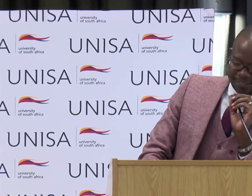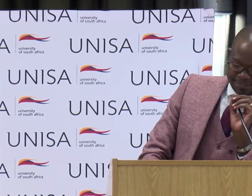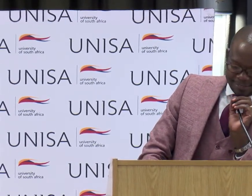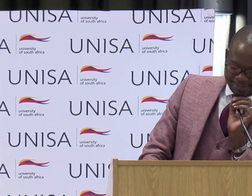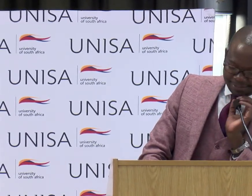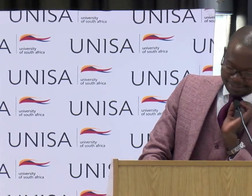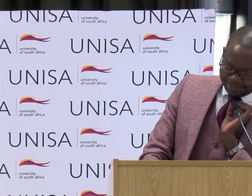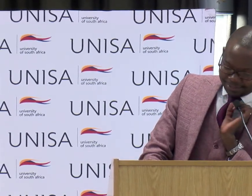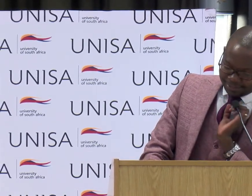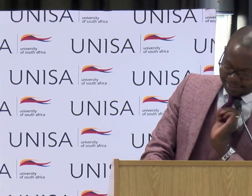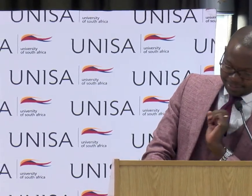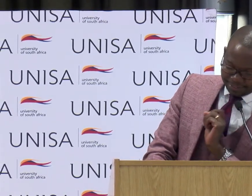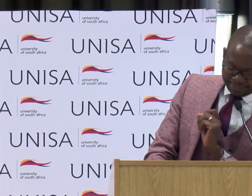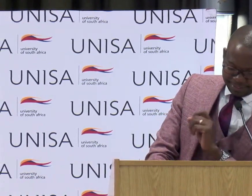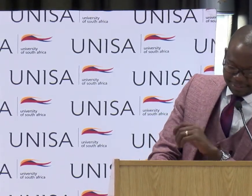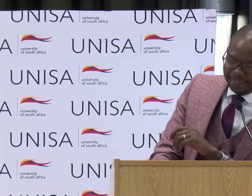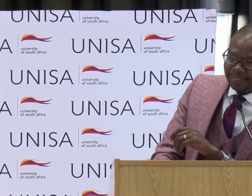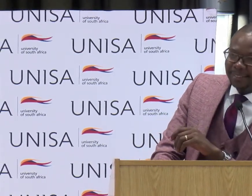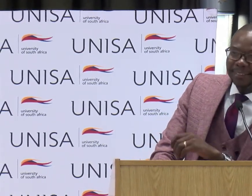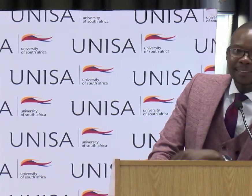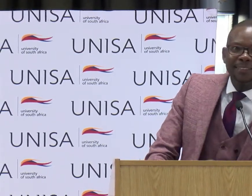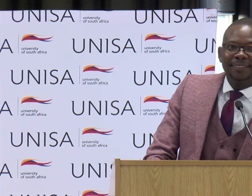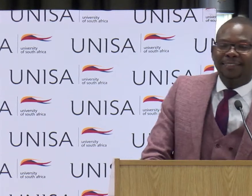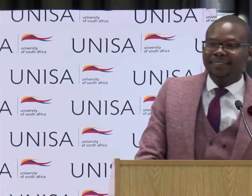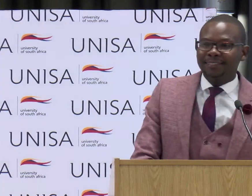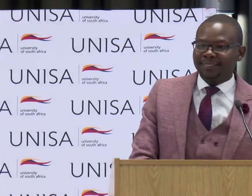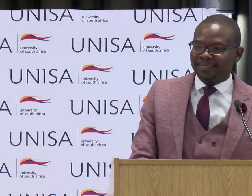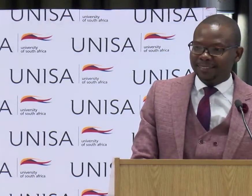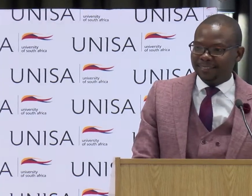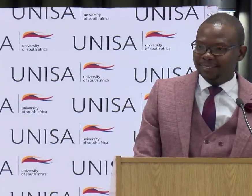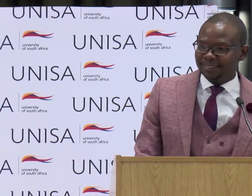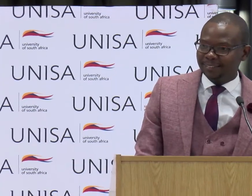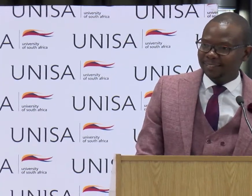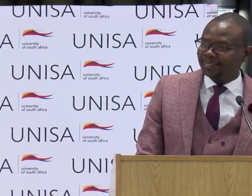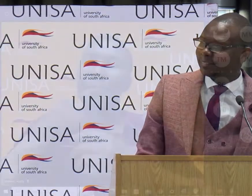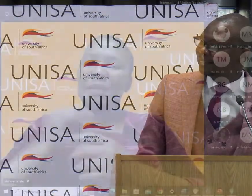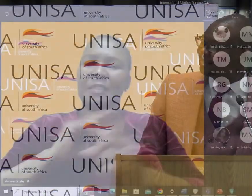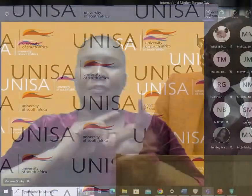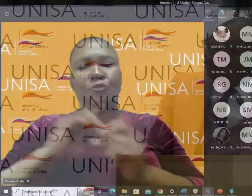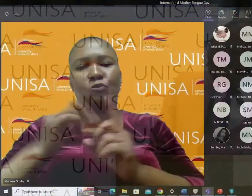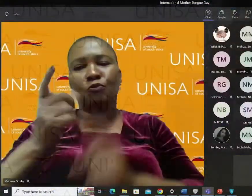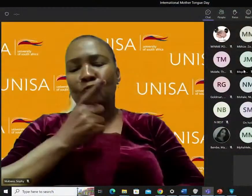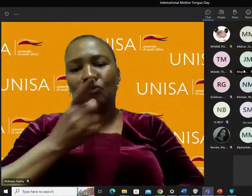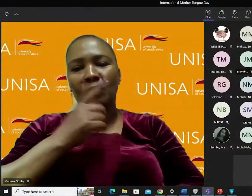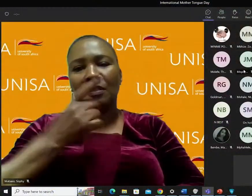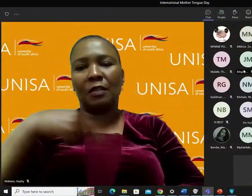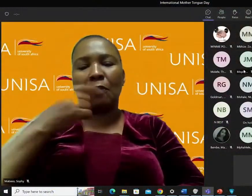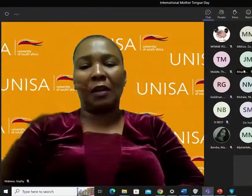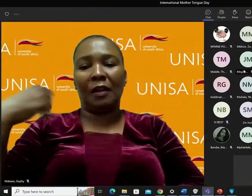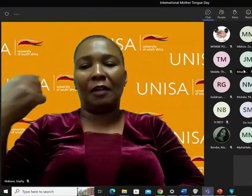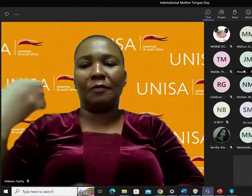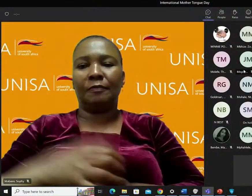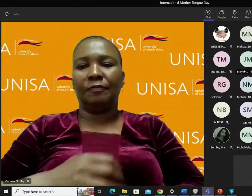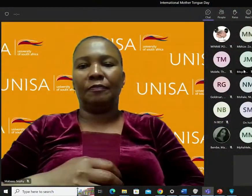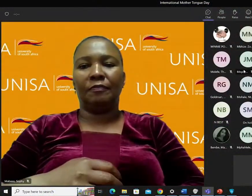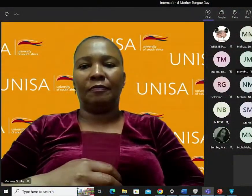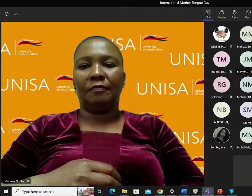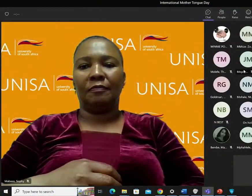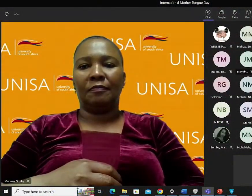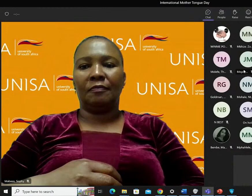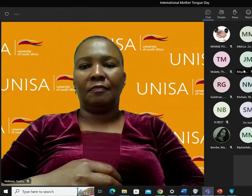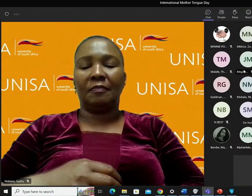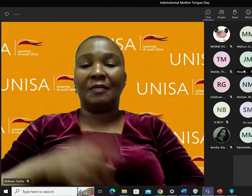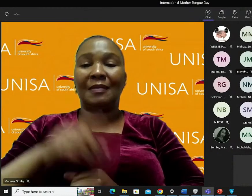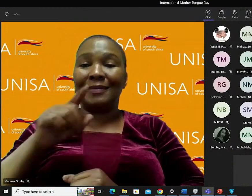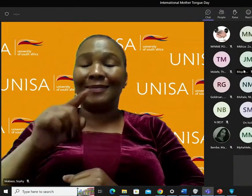Magageshu ba Afrika Borwa mabotse a re boleleng segaga bo rena. Ke moko ke molaetša.